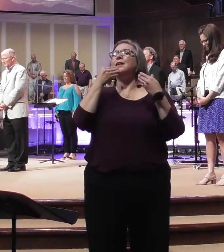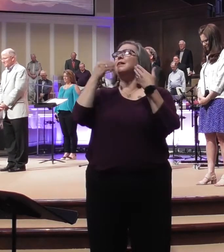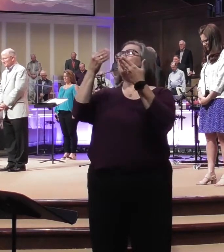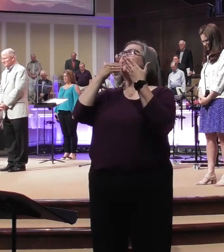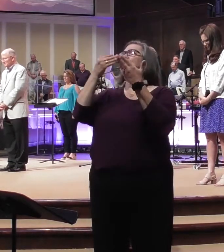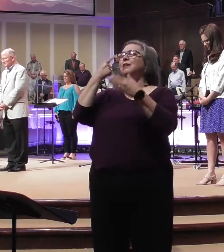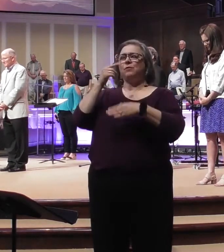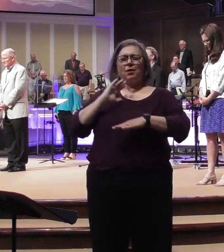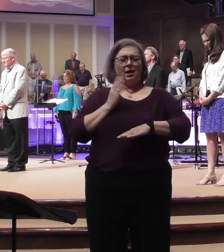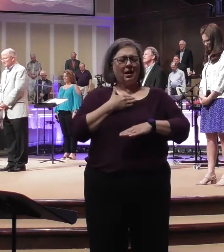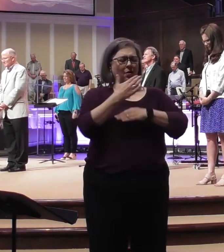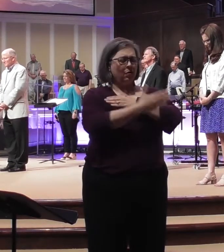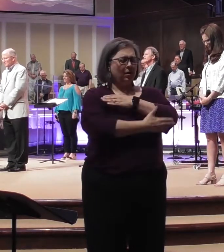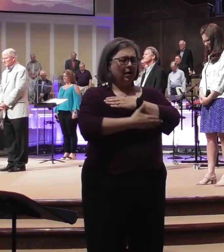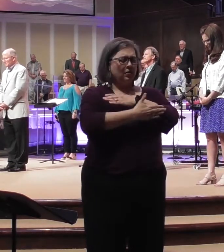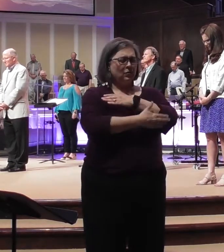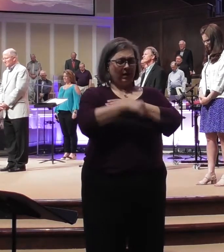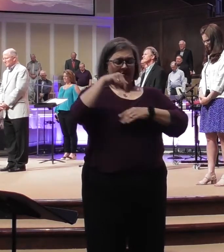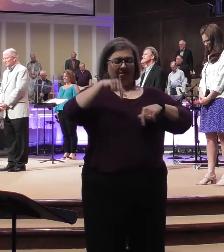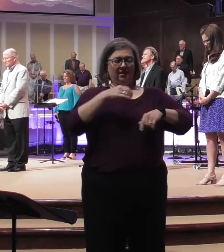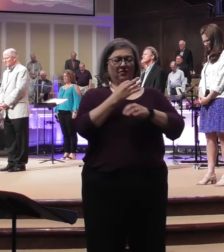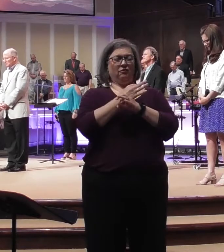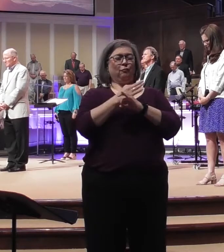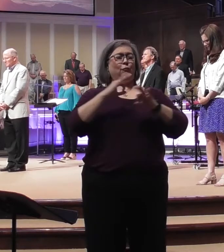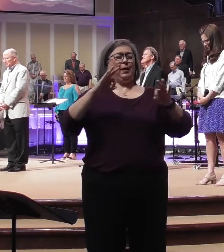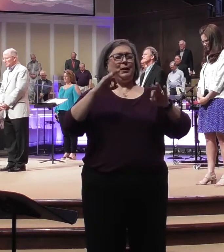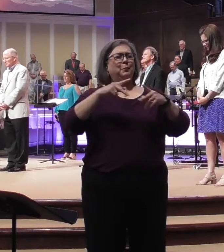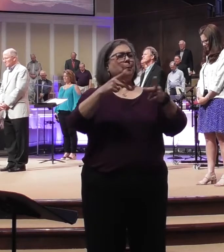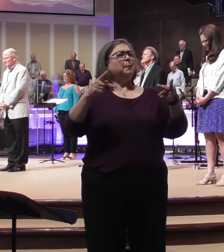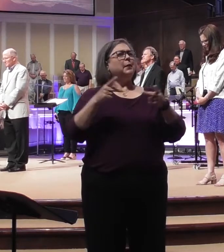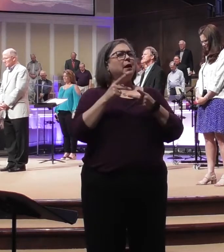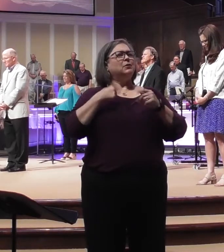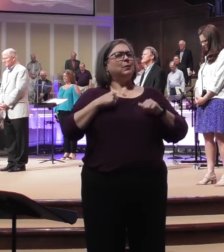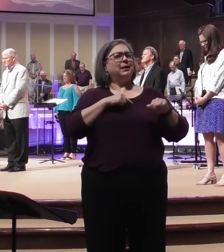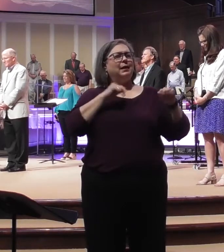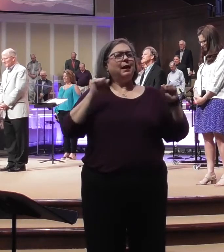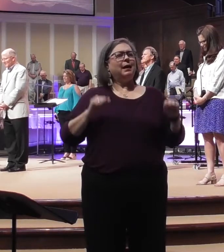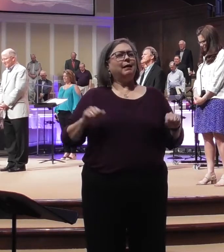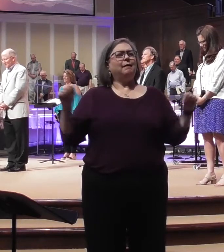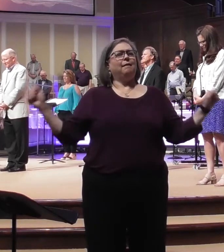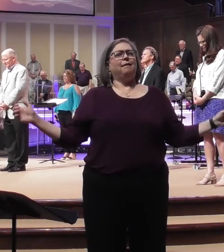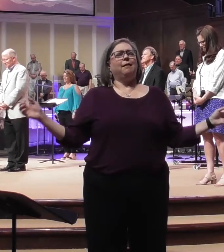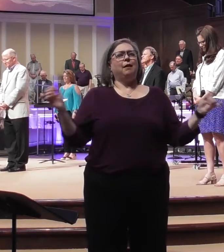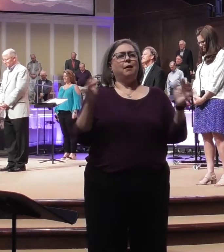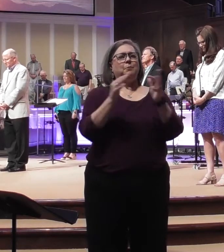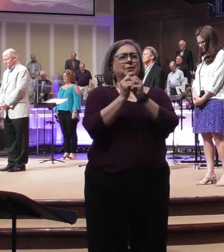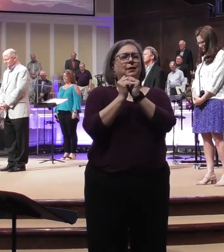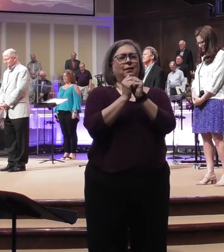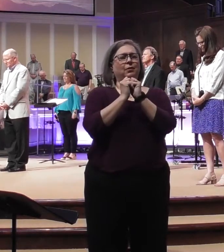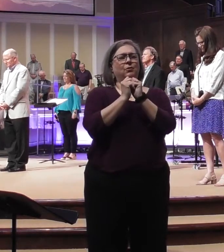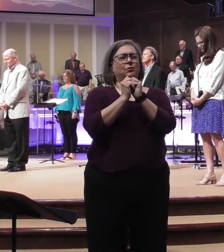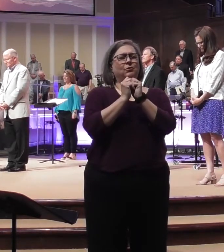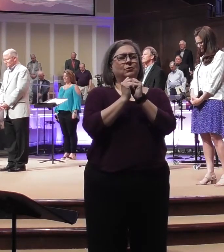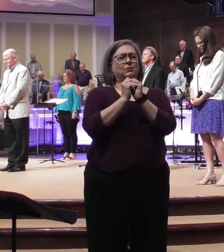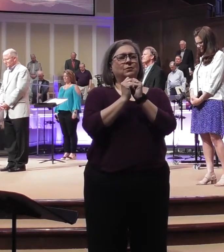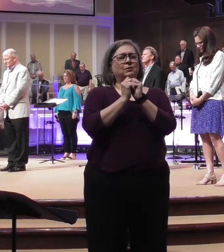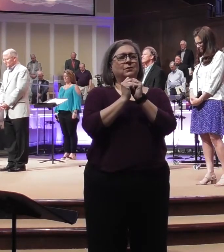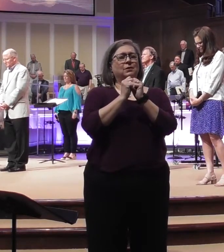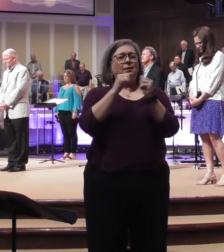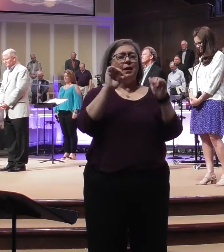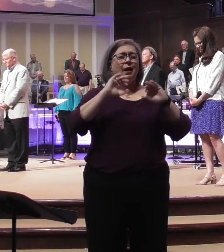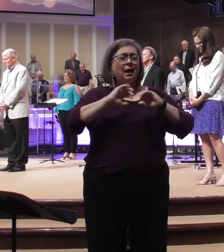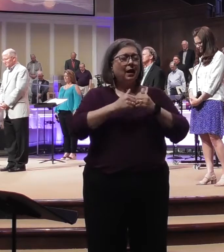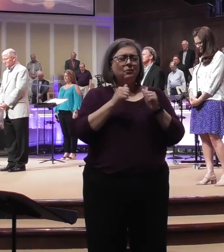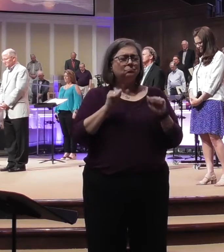remember especially that this freedom, this place where we can come this morning and worship in freedom, has been made possible